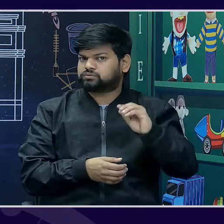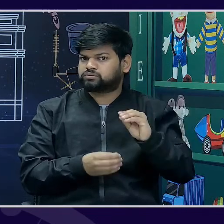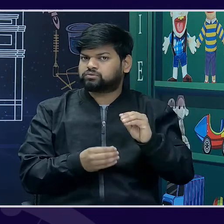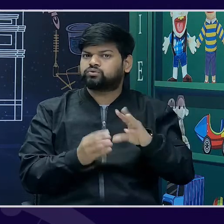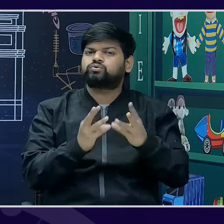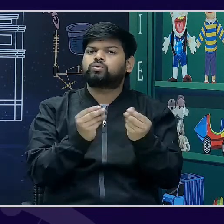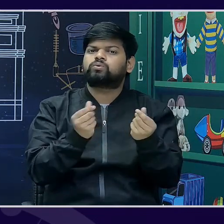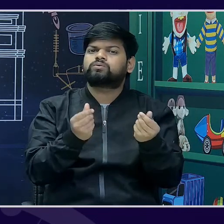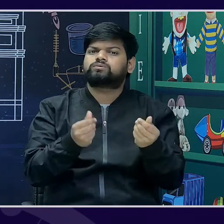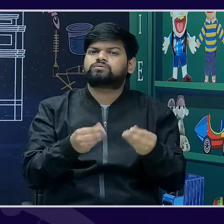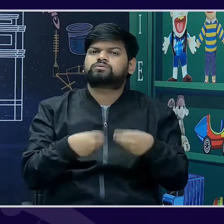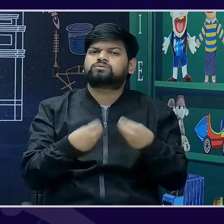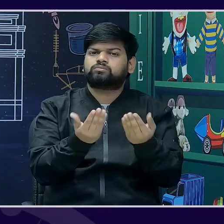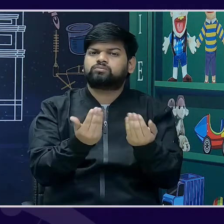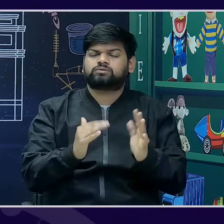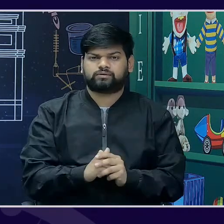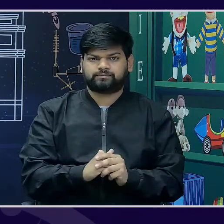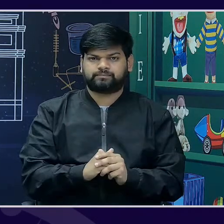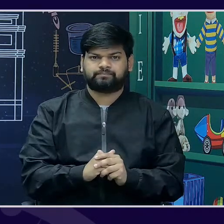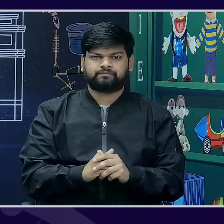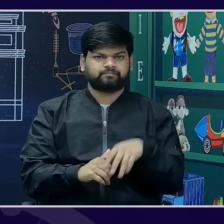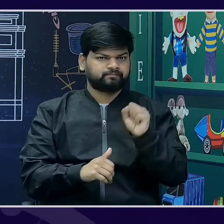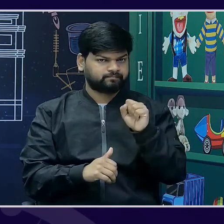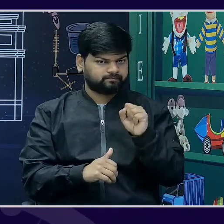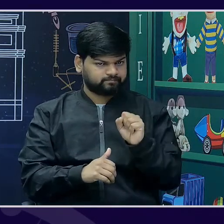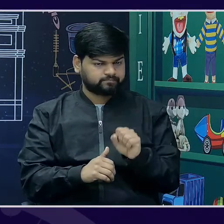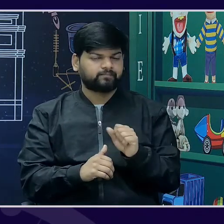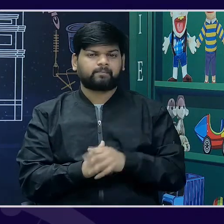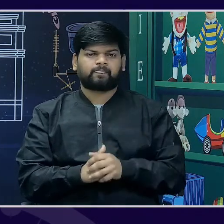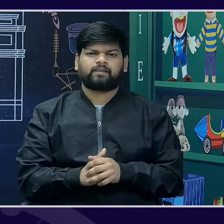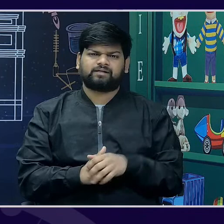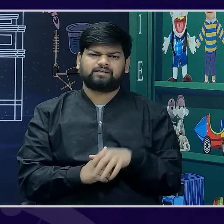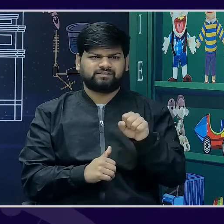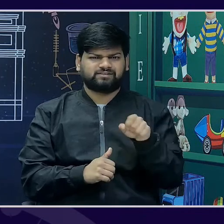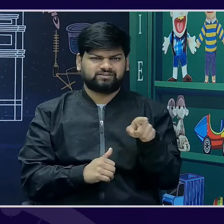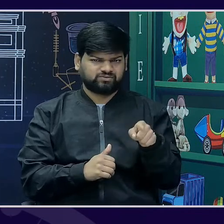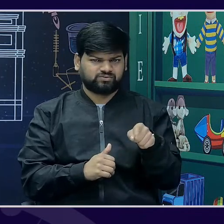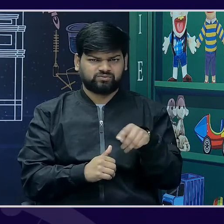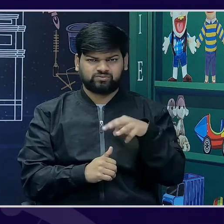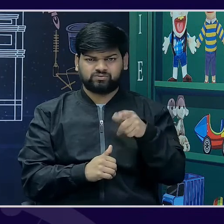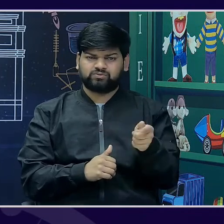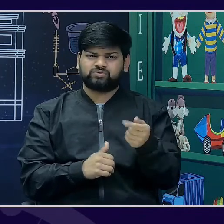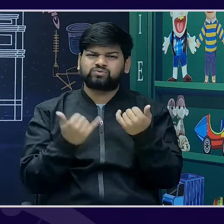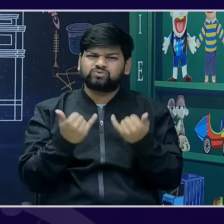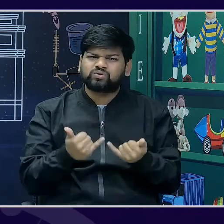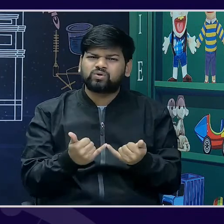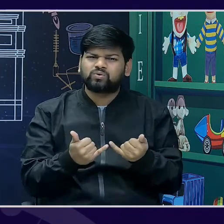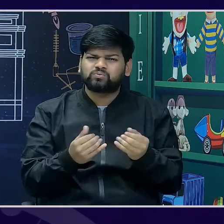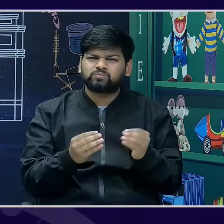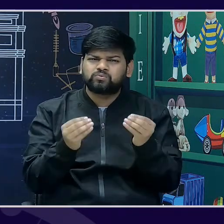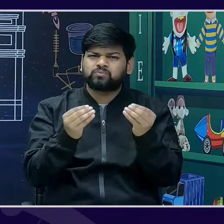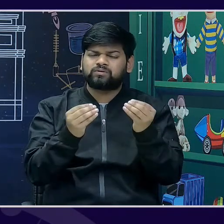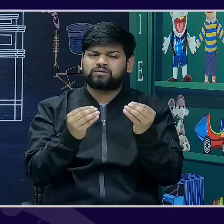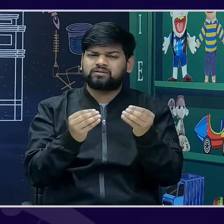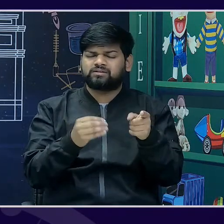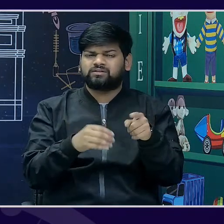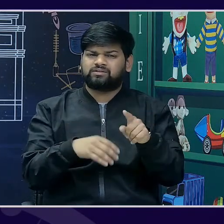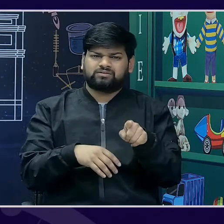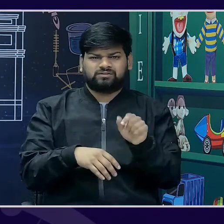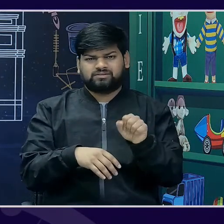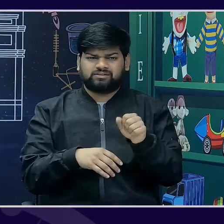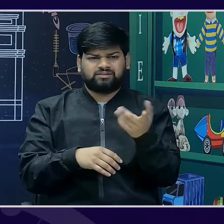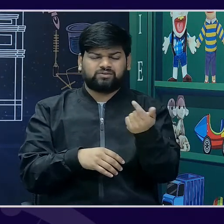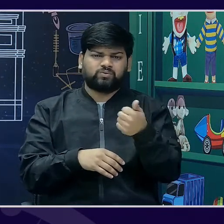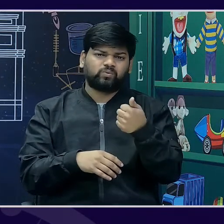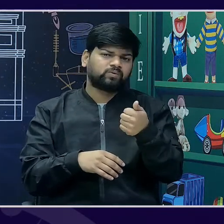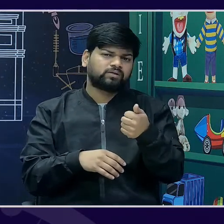technology as of now that we can use for hearing loss. So, sir, if you could tell us more about its success rate.